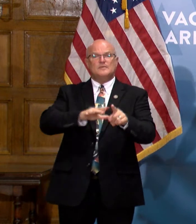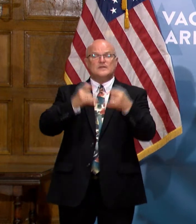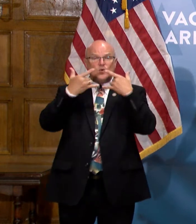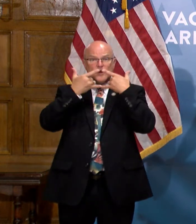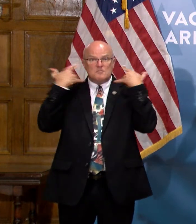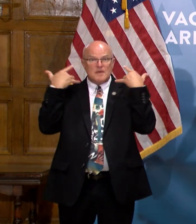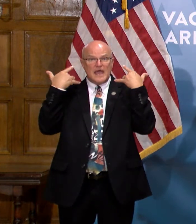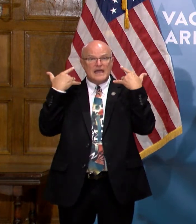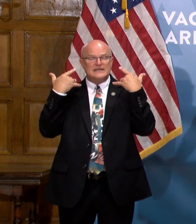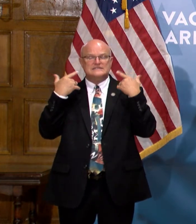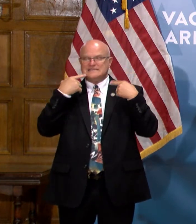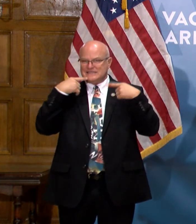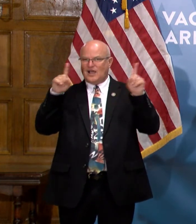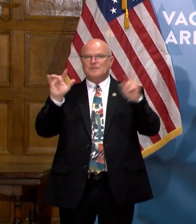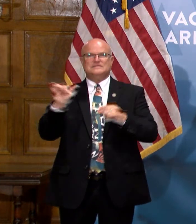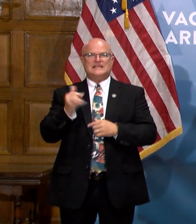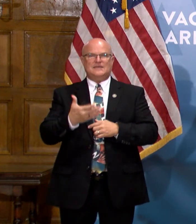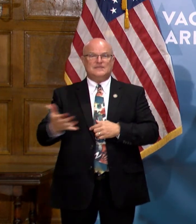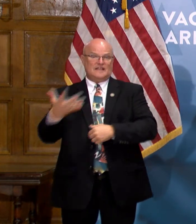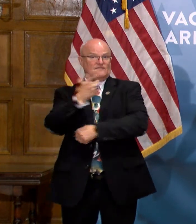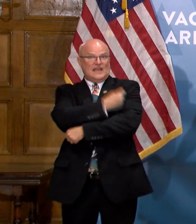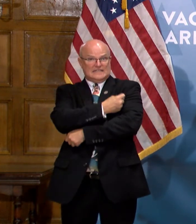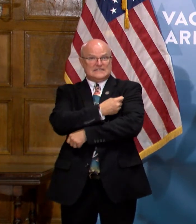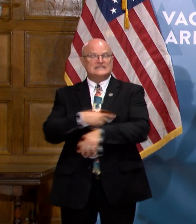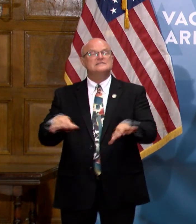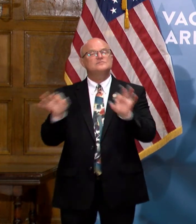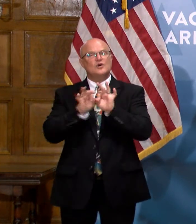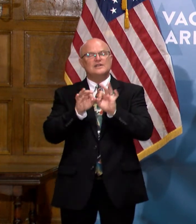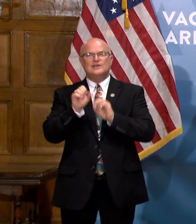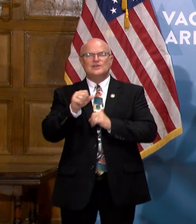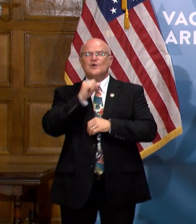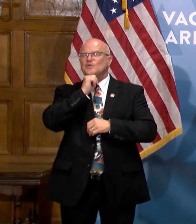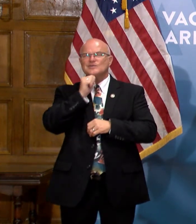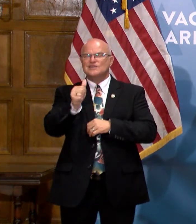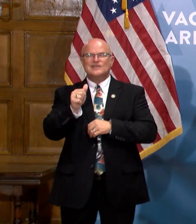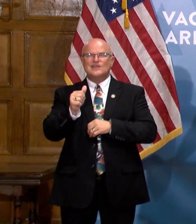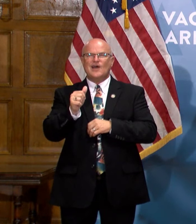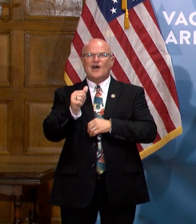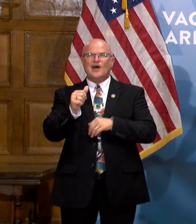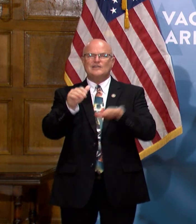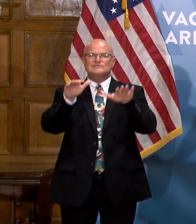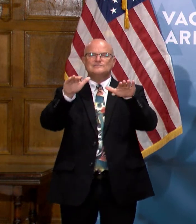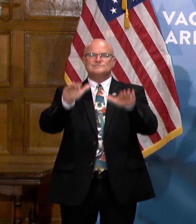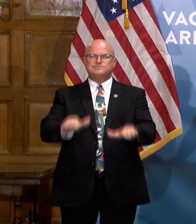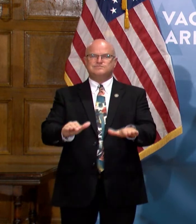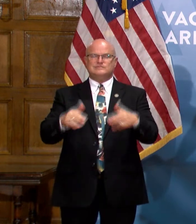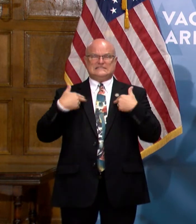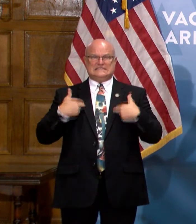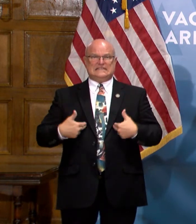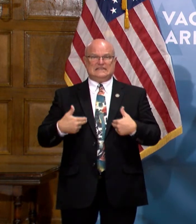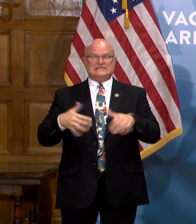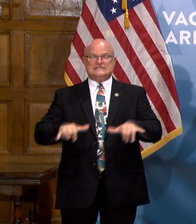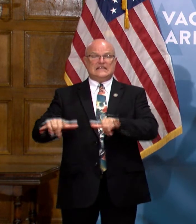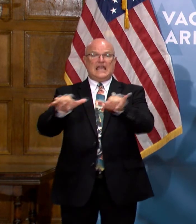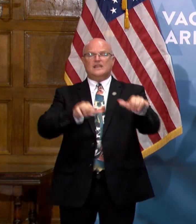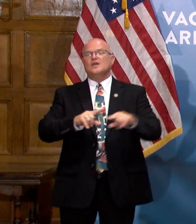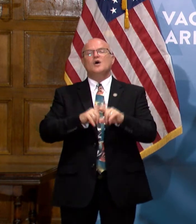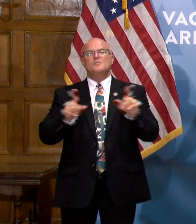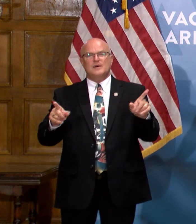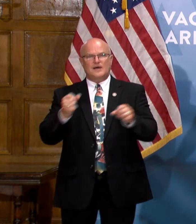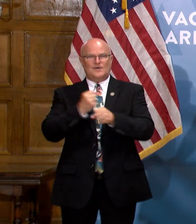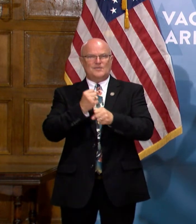of masks can accomplish the same things and vaccination can. So we're not compromising health standards, but we